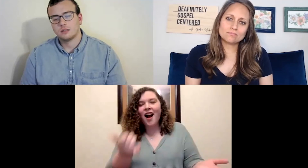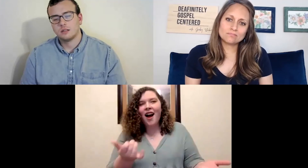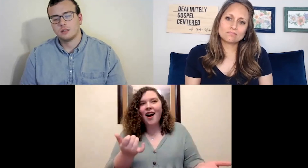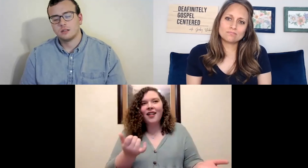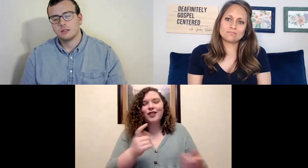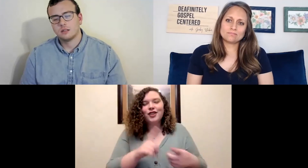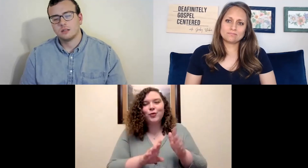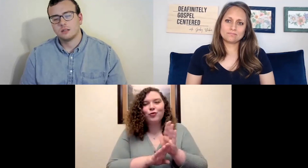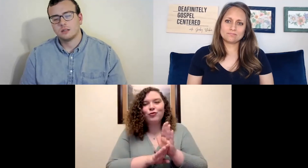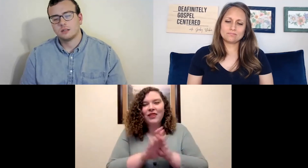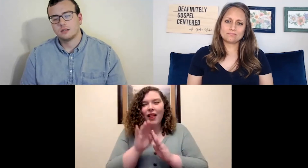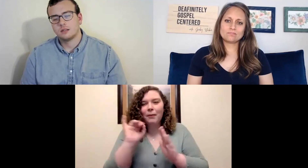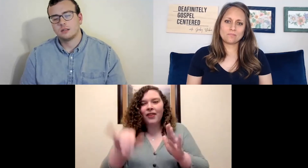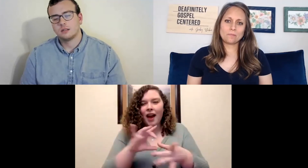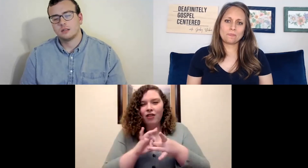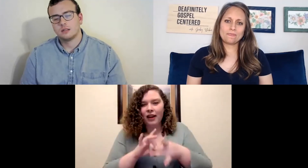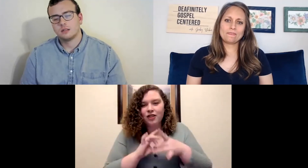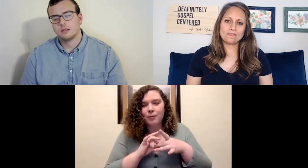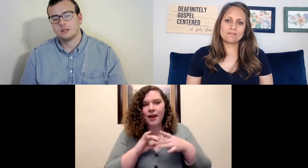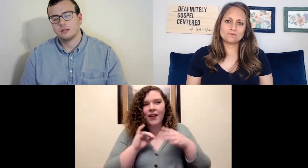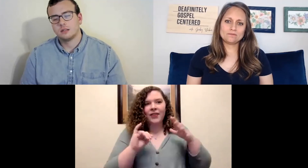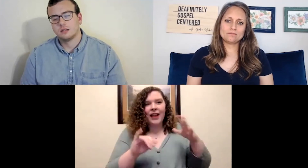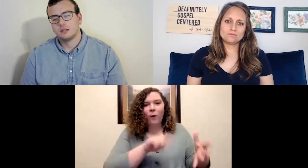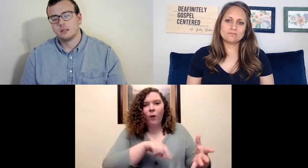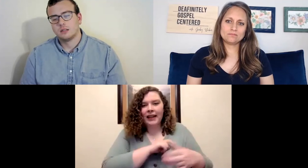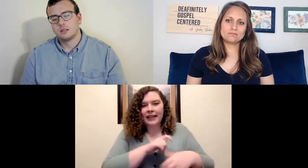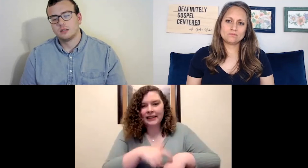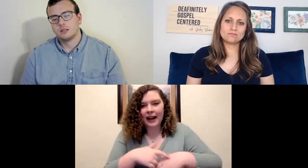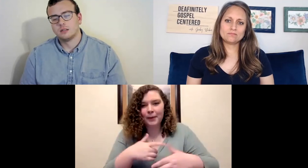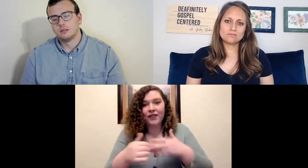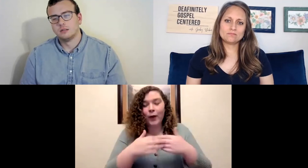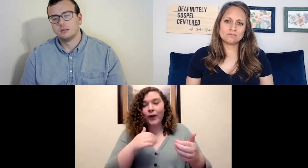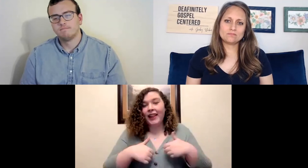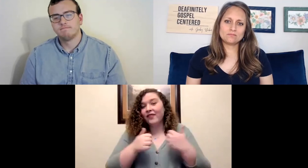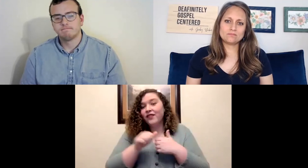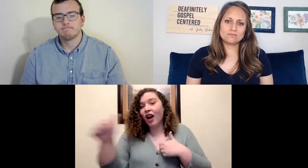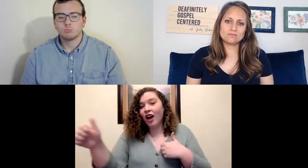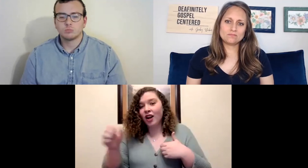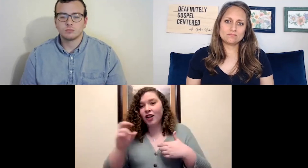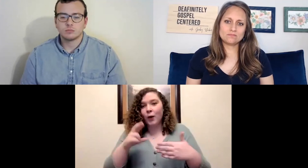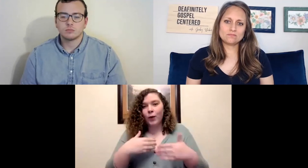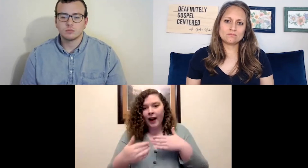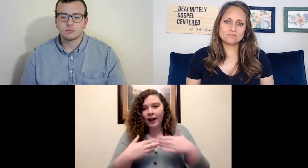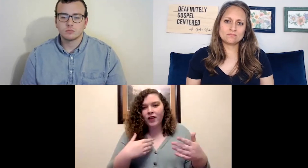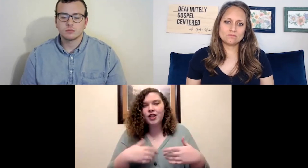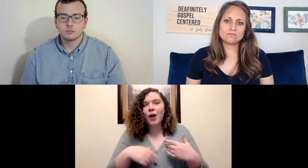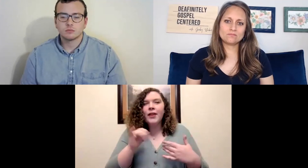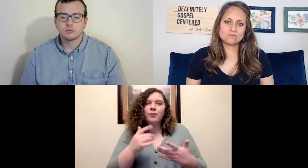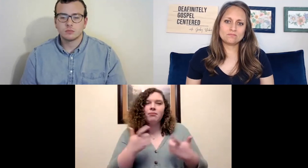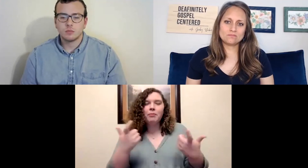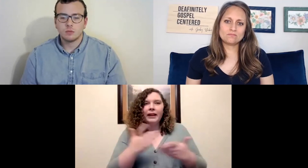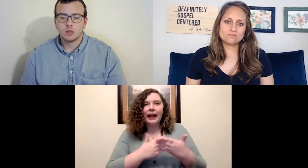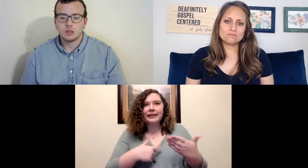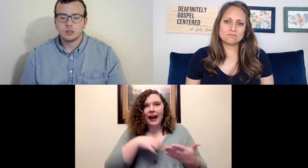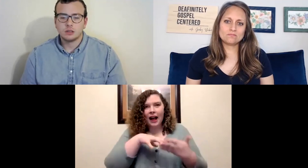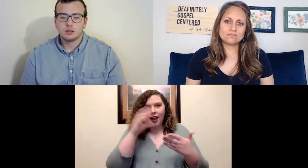because I already know about his life from what my parents are telling us. But I realize that the reason that you call is not always to get information, but to